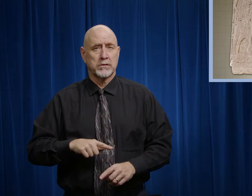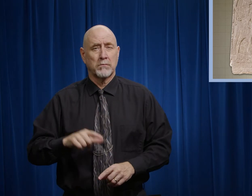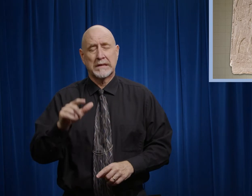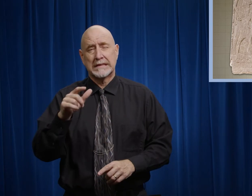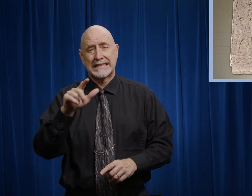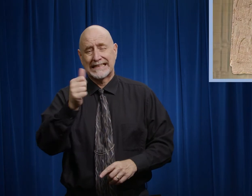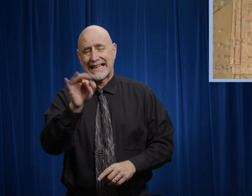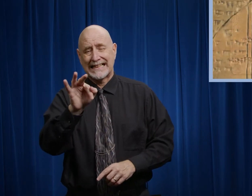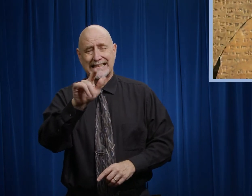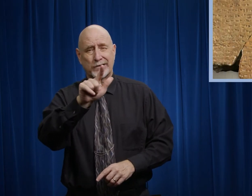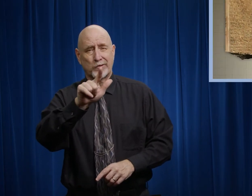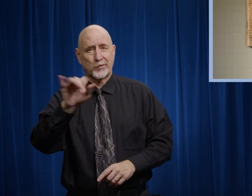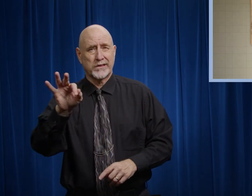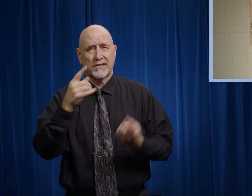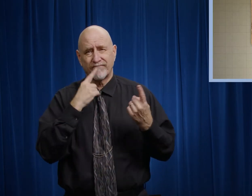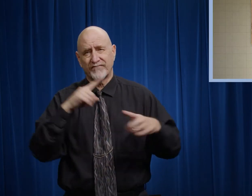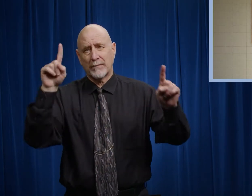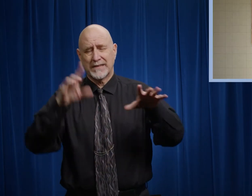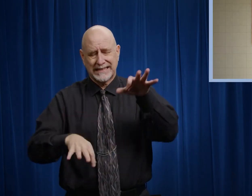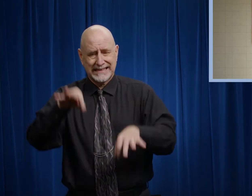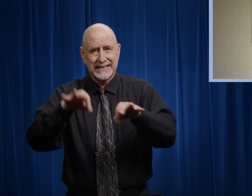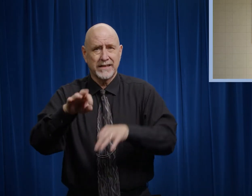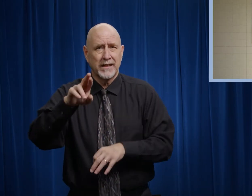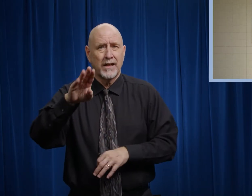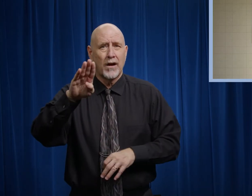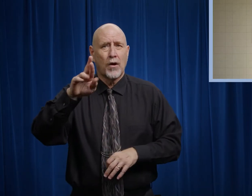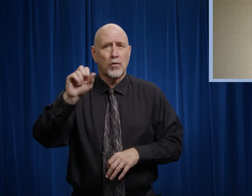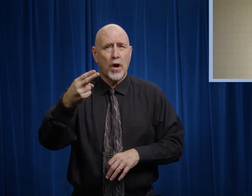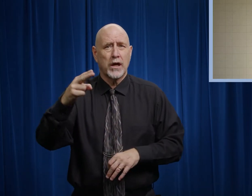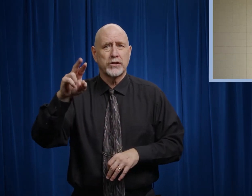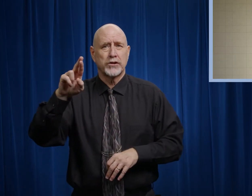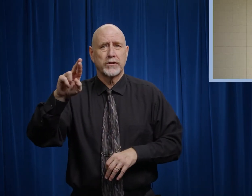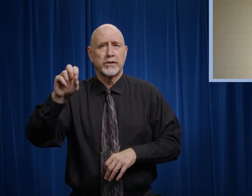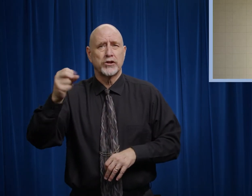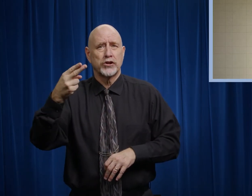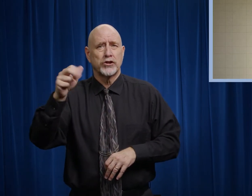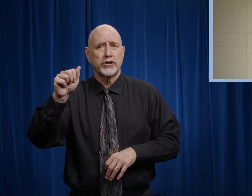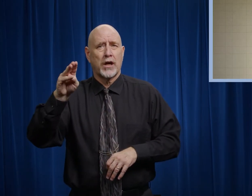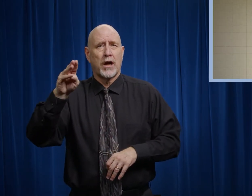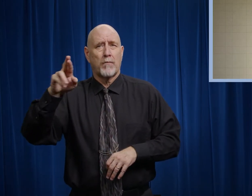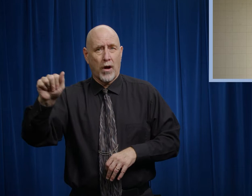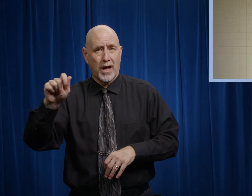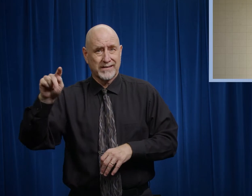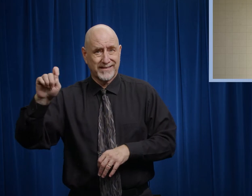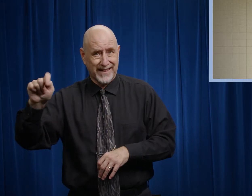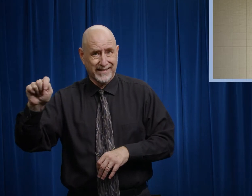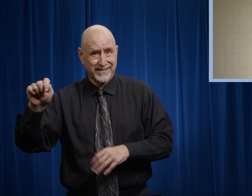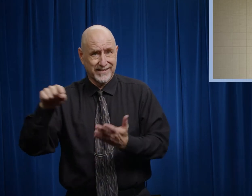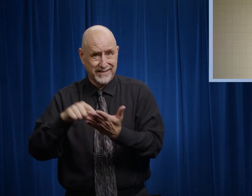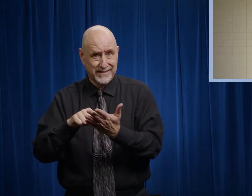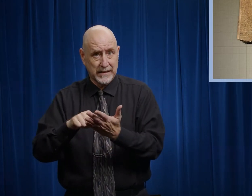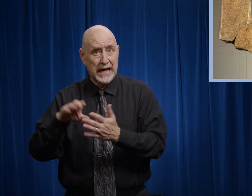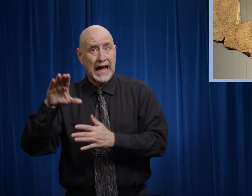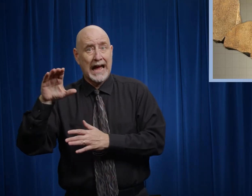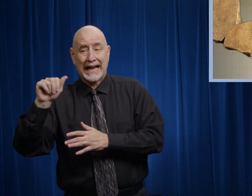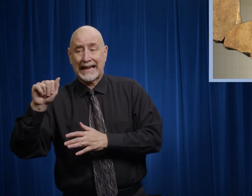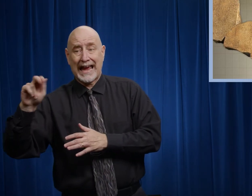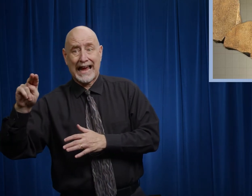legendary 1929 discovery of the Rosh Hashanah text revealed that to the Canaanites, Baal was